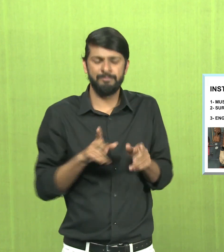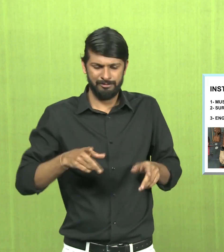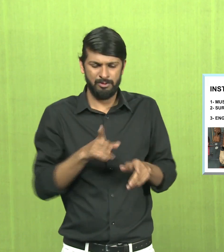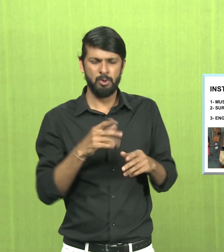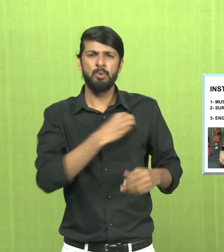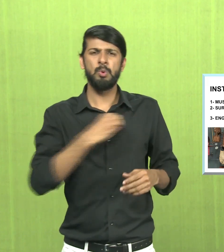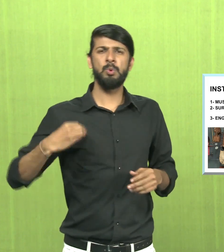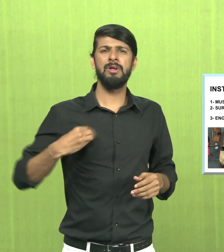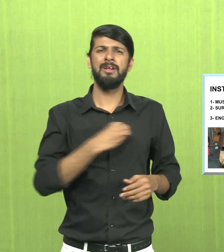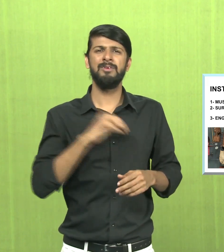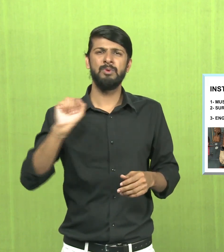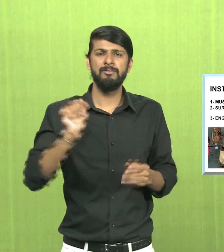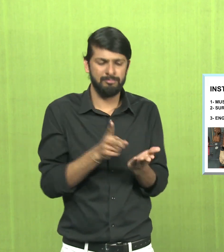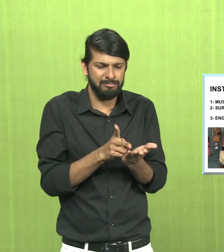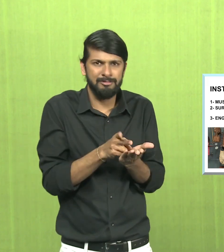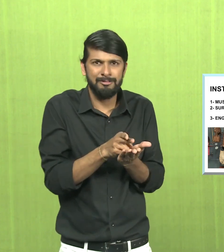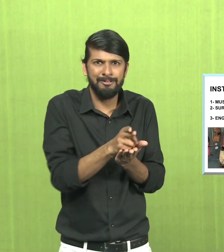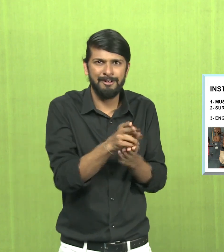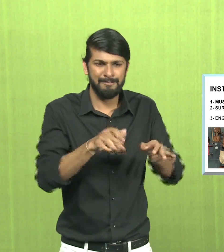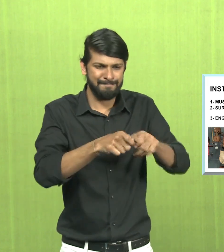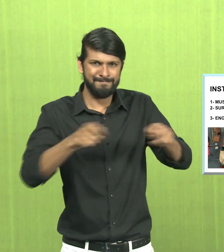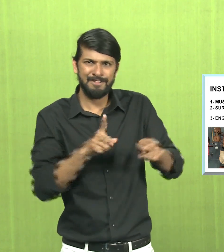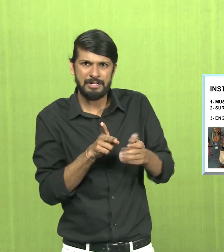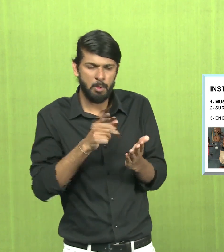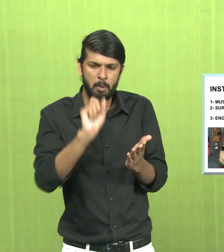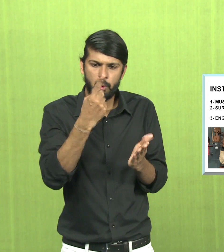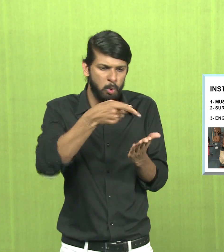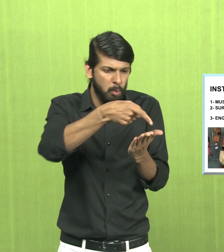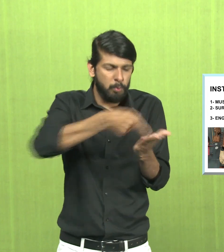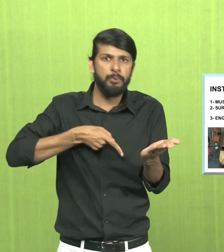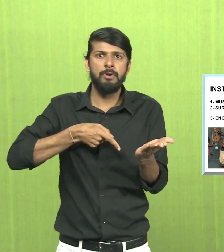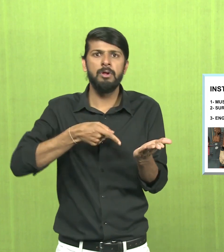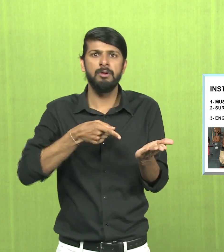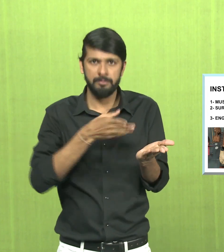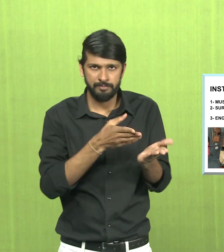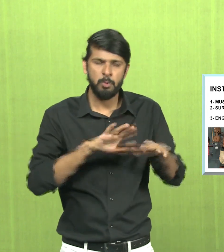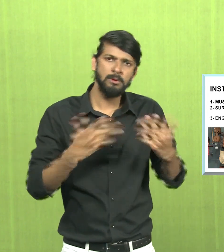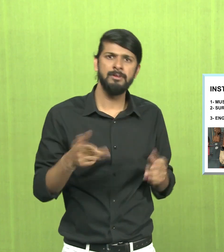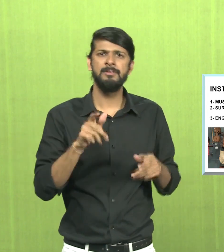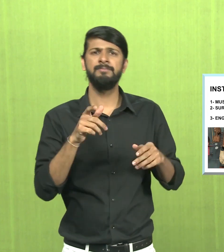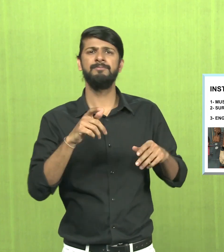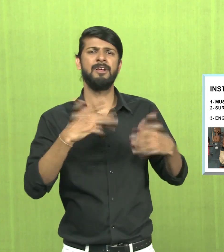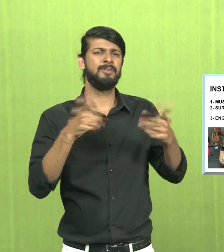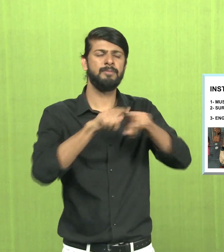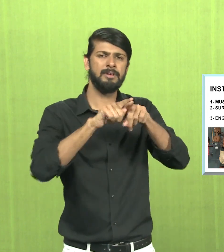Then you have surgical instruments which are used in hospitals. You have scalpel, you have